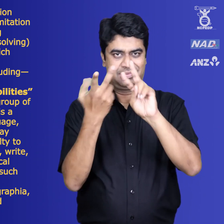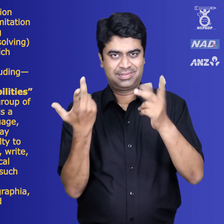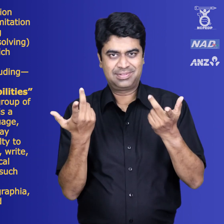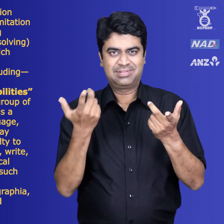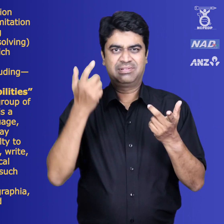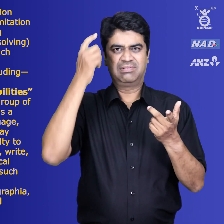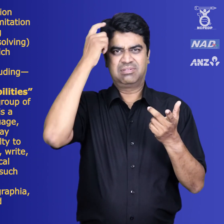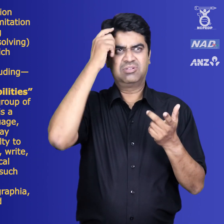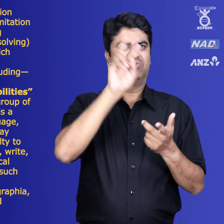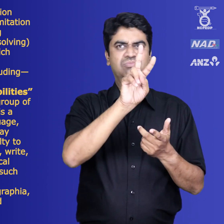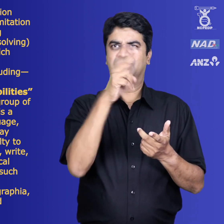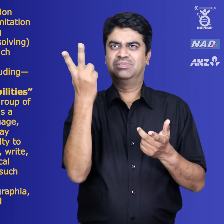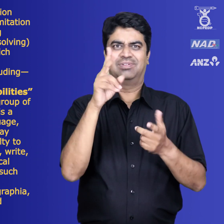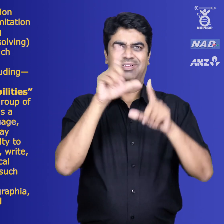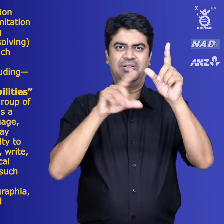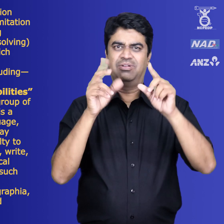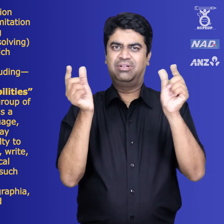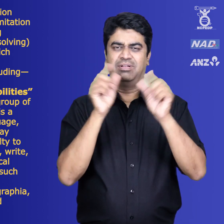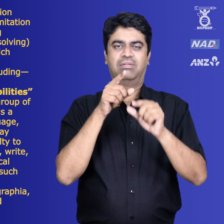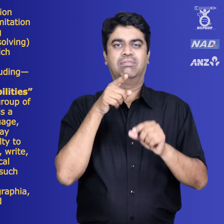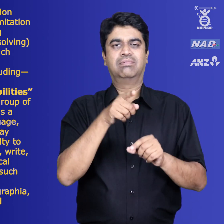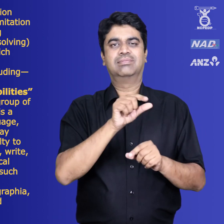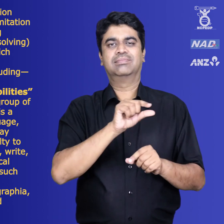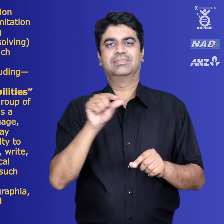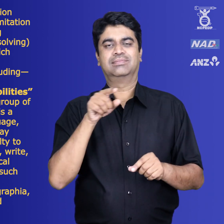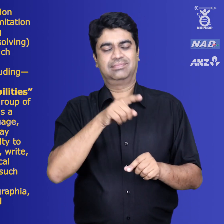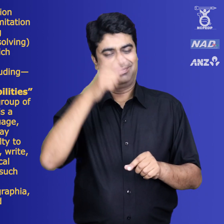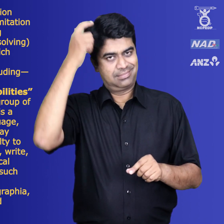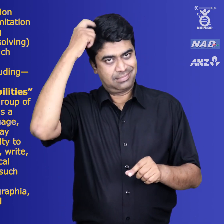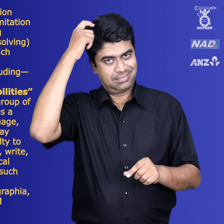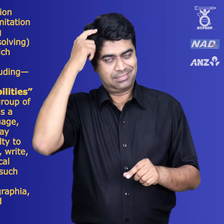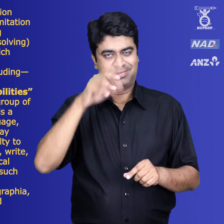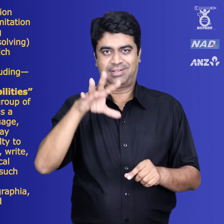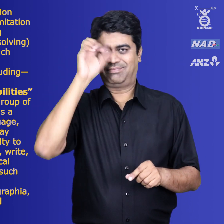dyspraxia, and developmental aphasia.